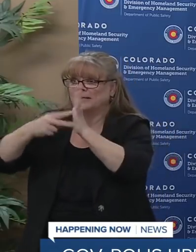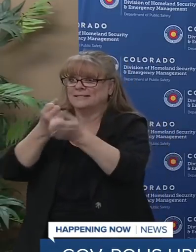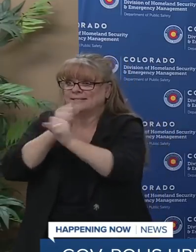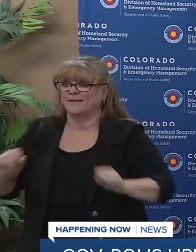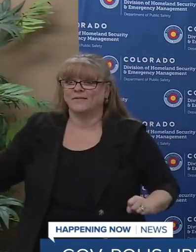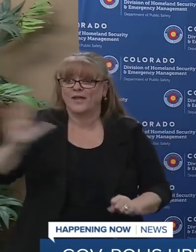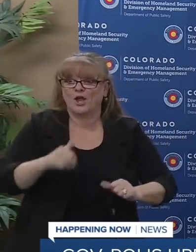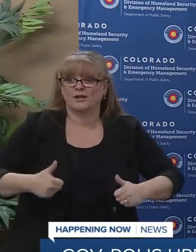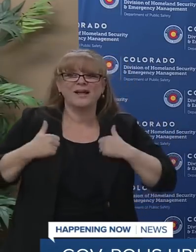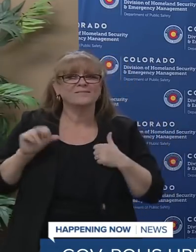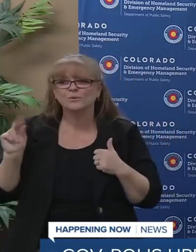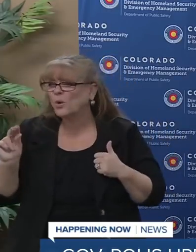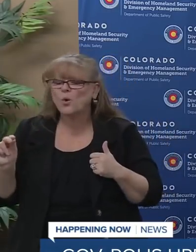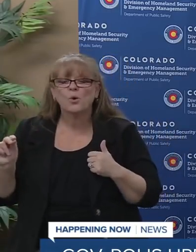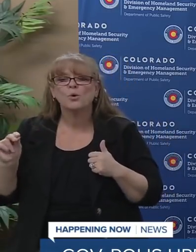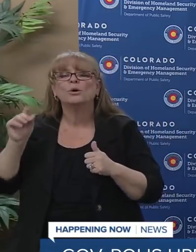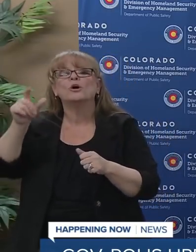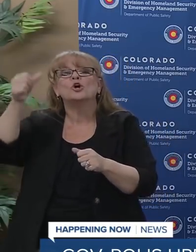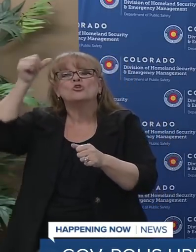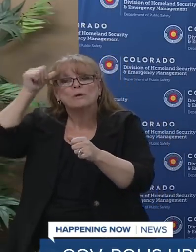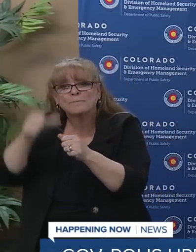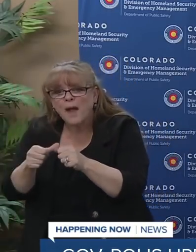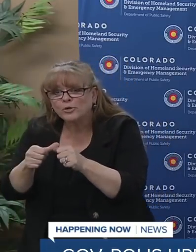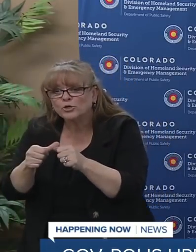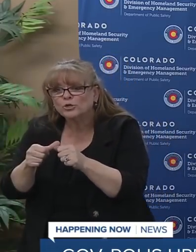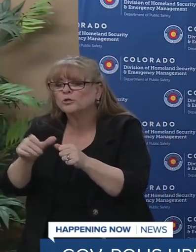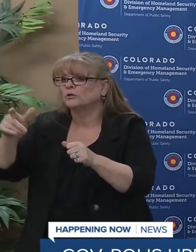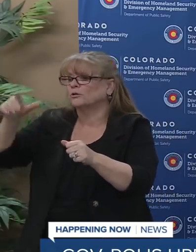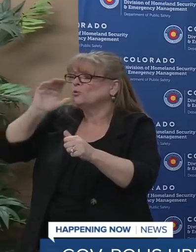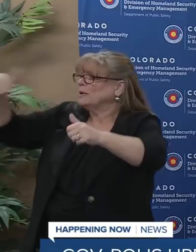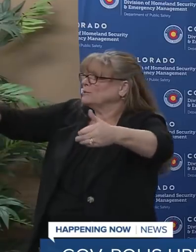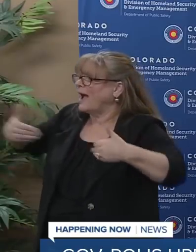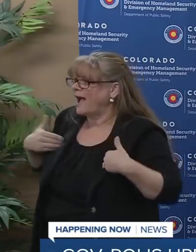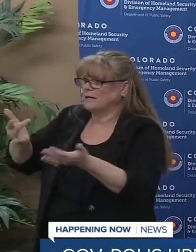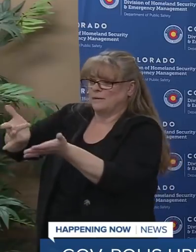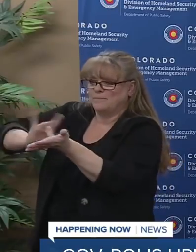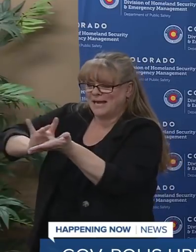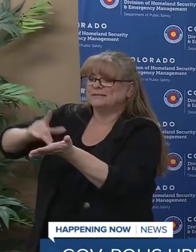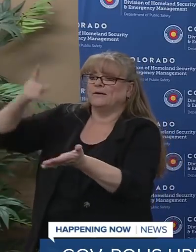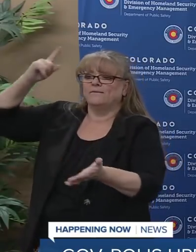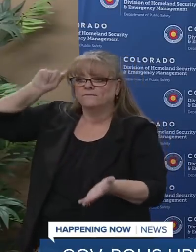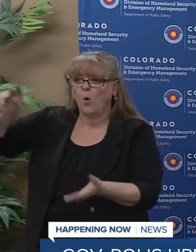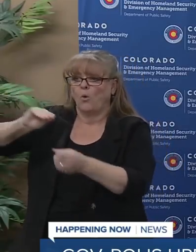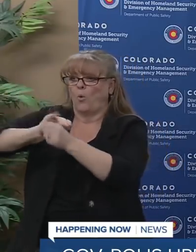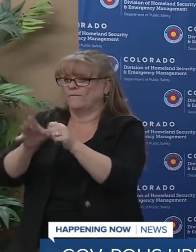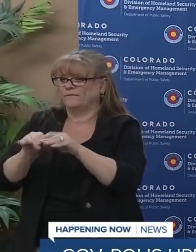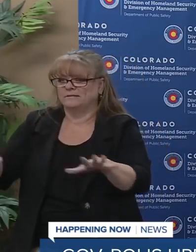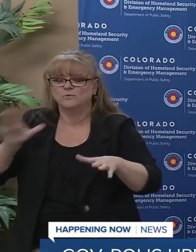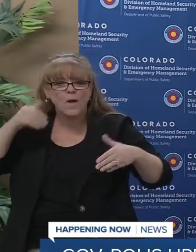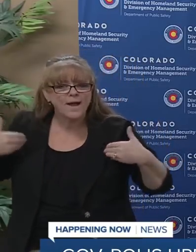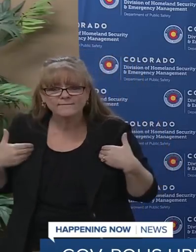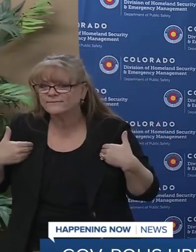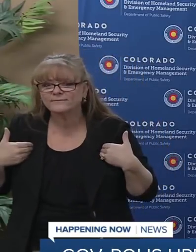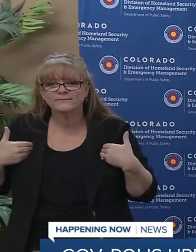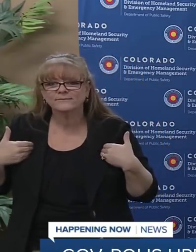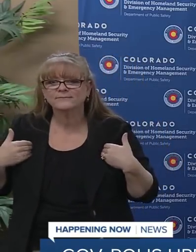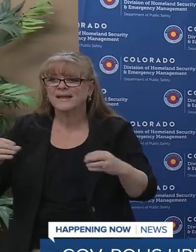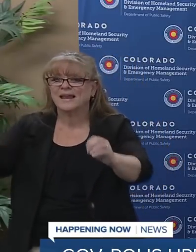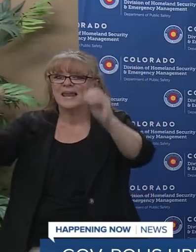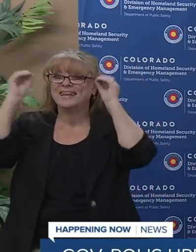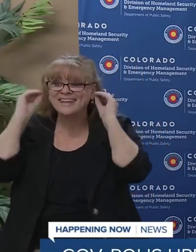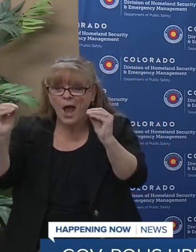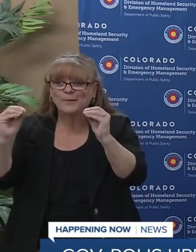right? If you need medical intervention, you get oxygen, you get vents. It's the same for any pneumonia, any respiratory disorder. There's nothing unique to COVID-19.